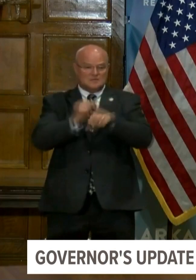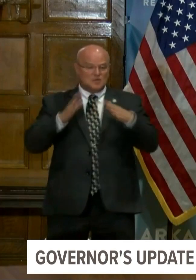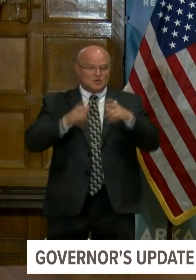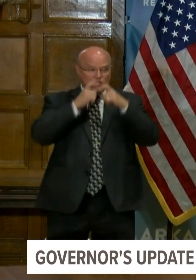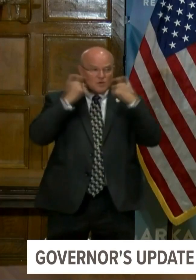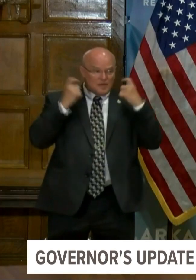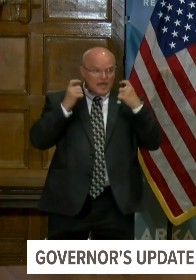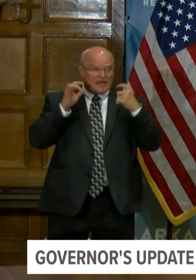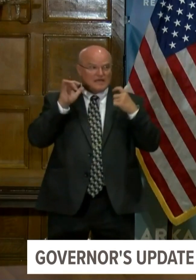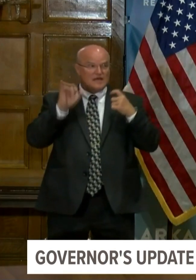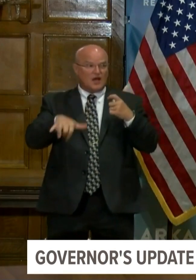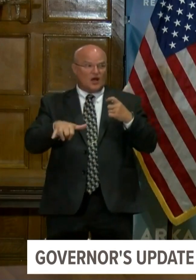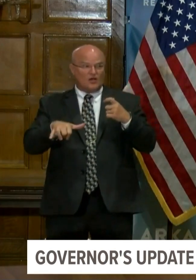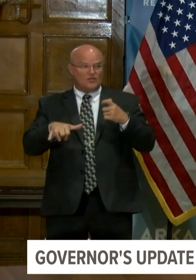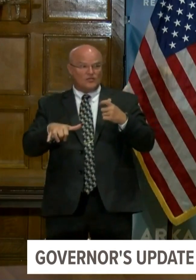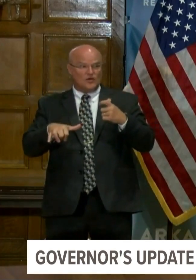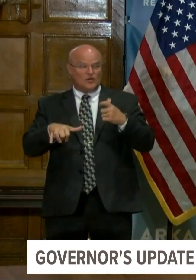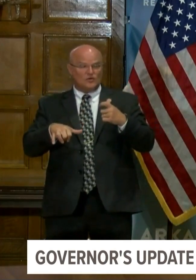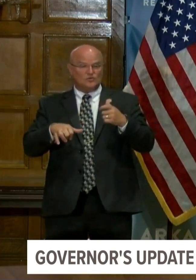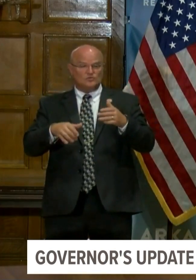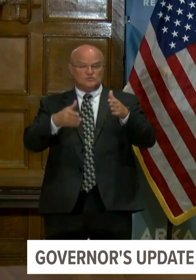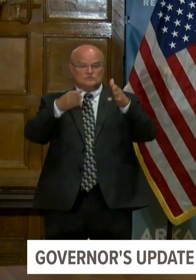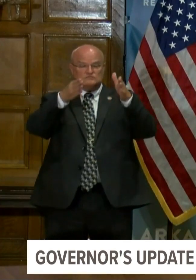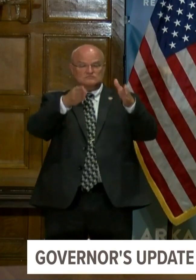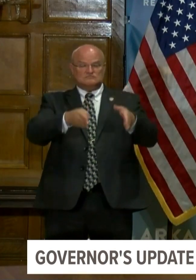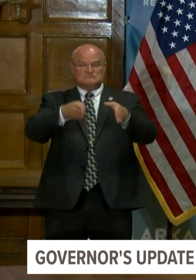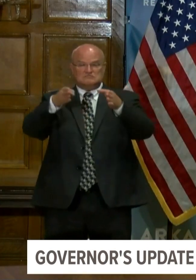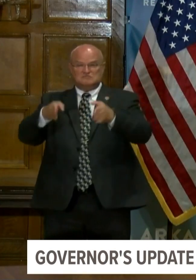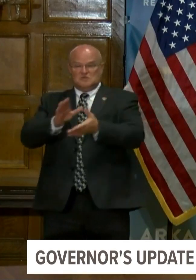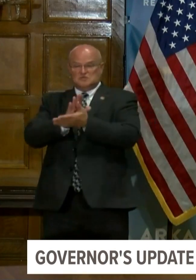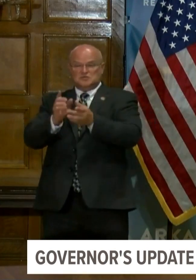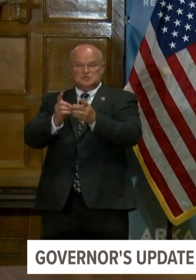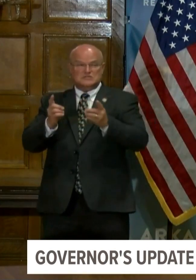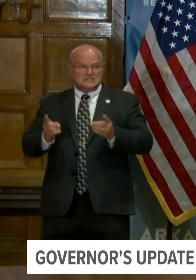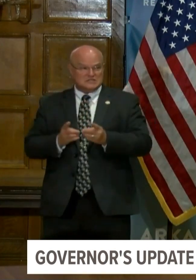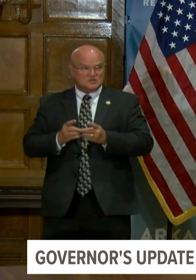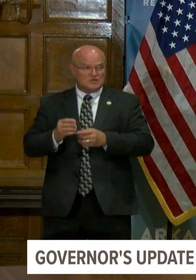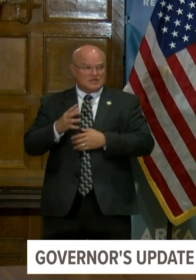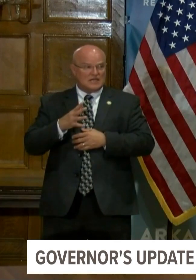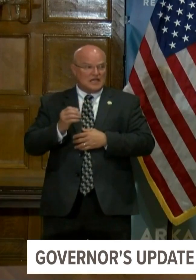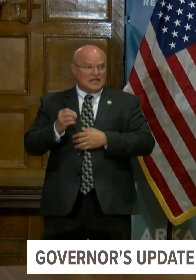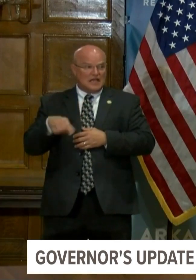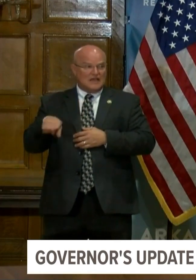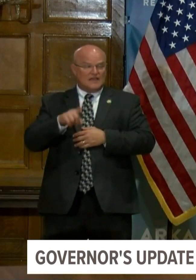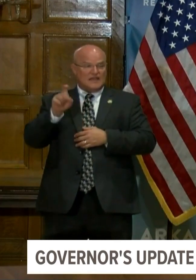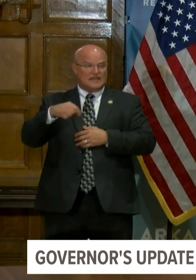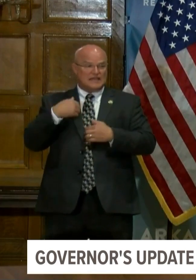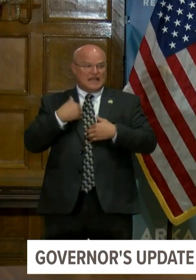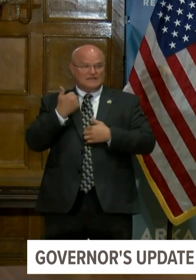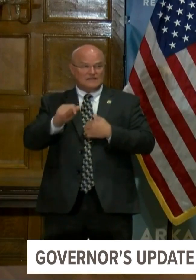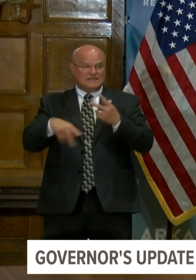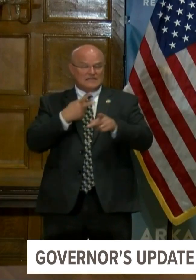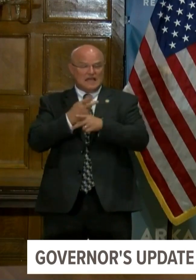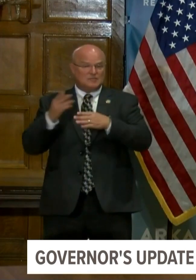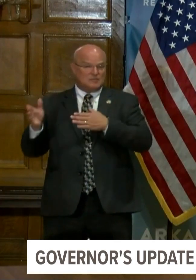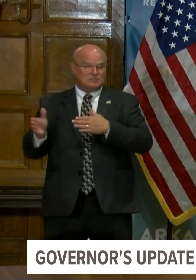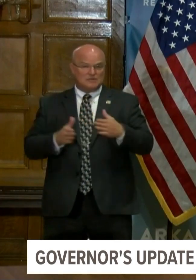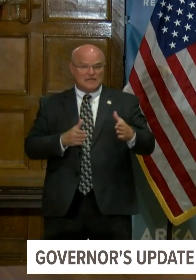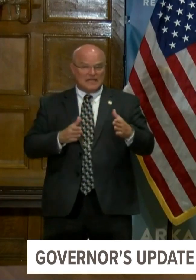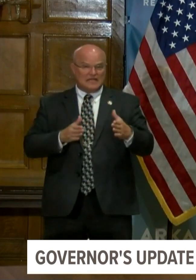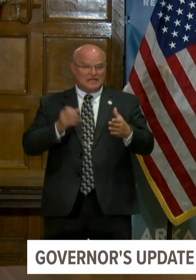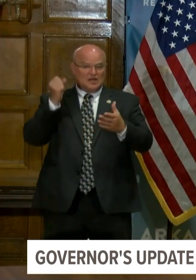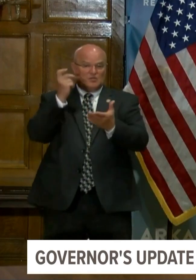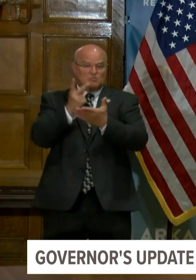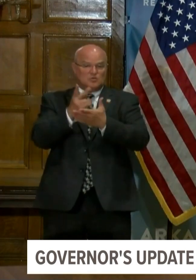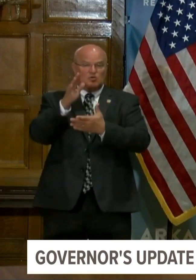masks, are those decisions just up to the individual school districts? And are they going to have any type of plan approved